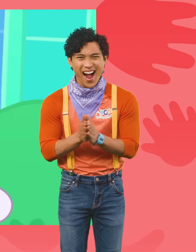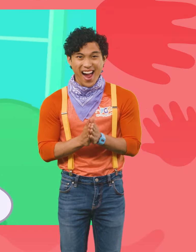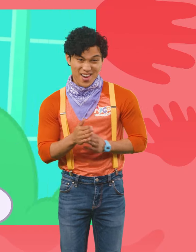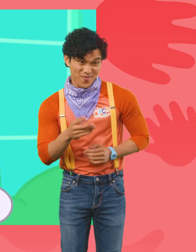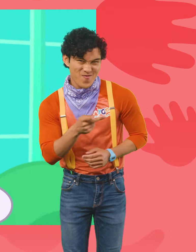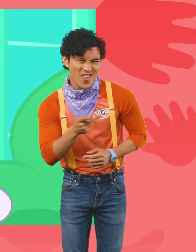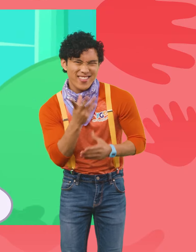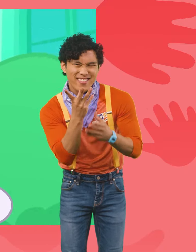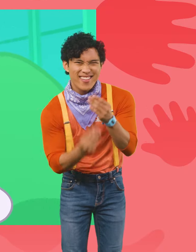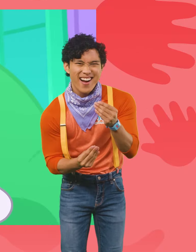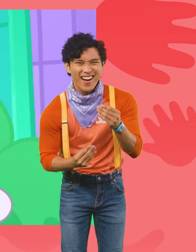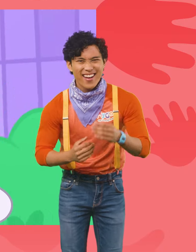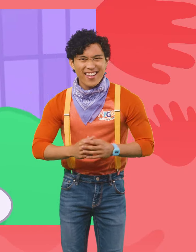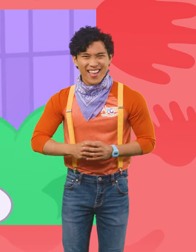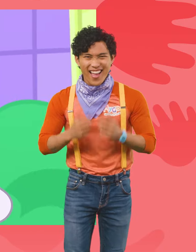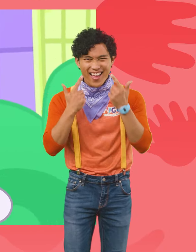We've lost him, Bjorn. Oh!